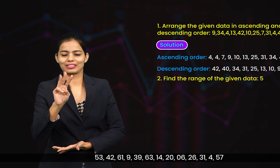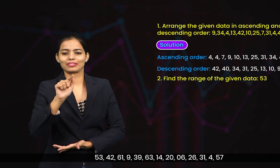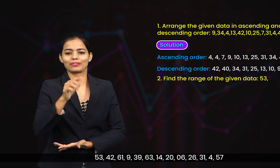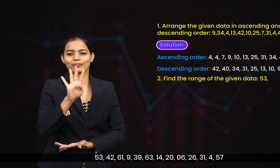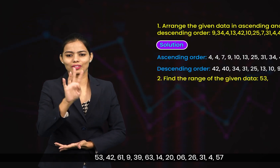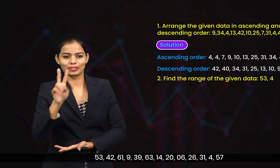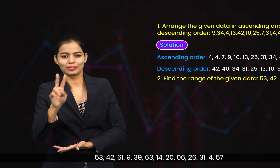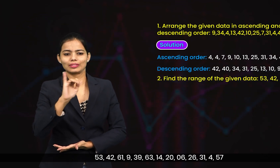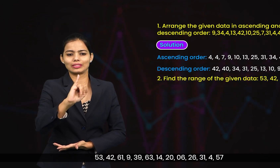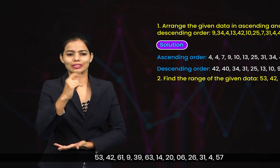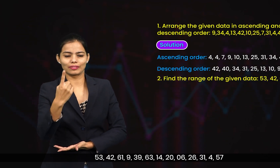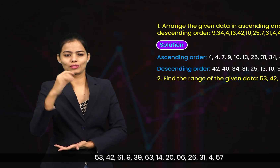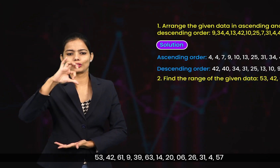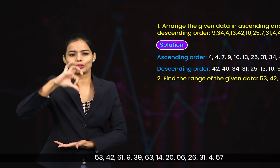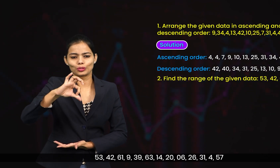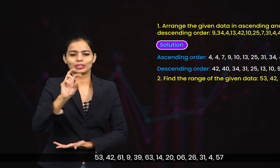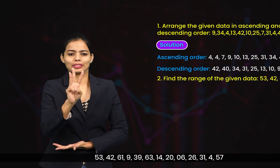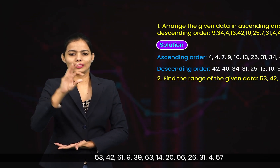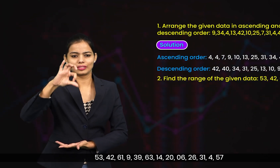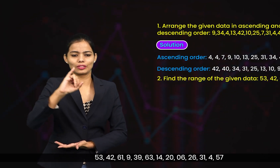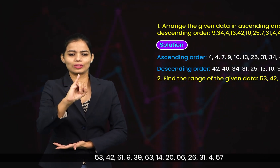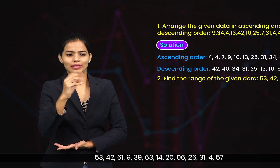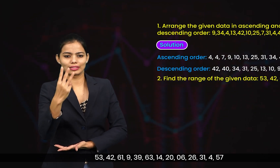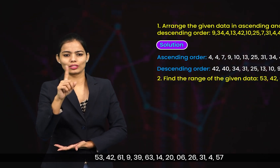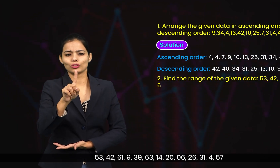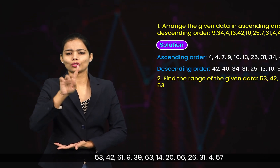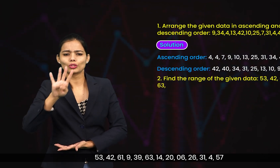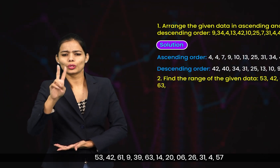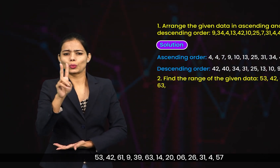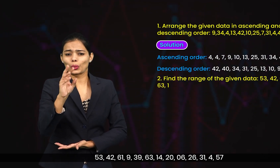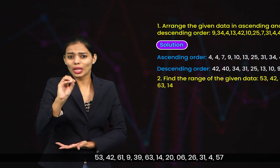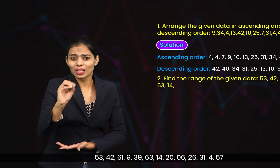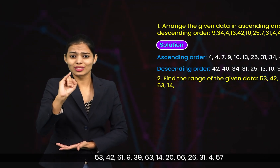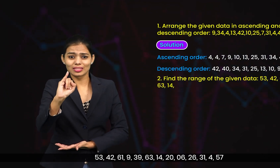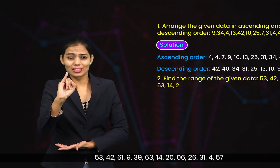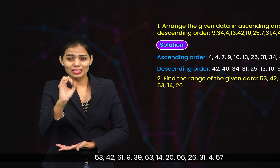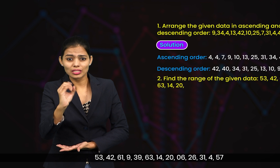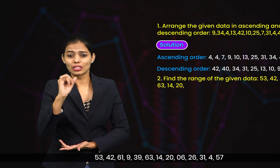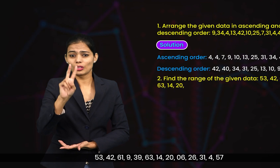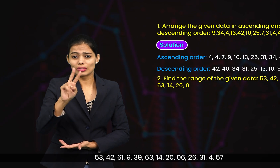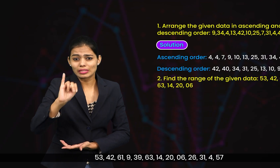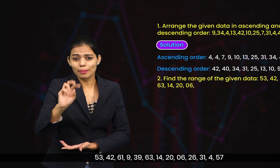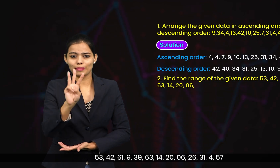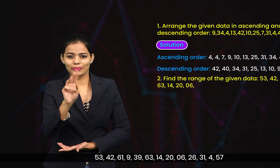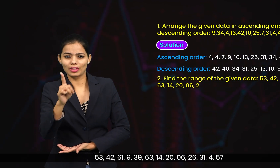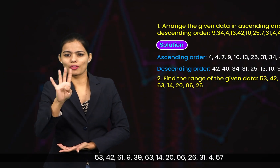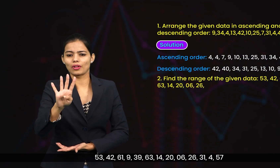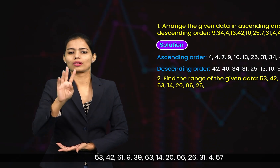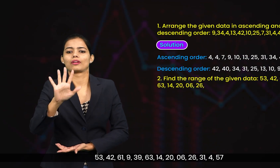53, 42, 61, 9, 39, 63, 14, 20, 06, 26,